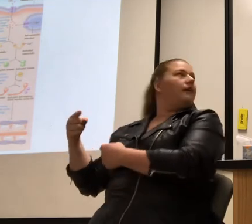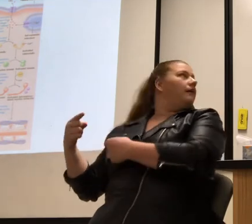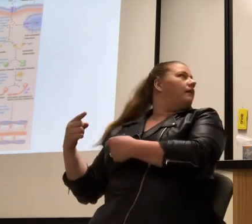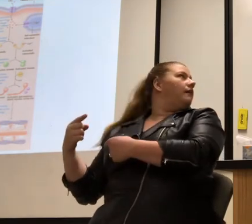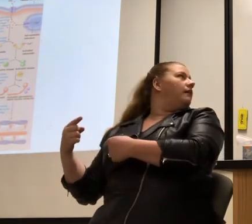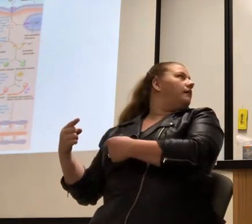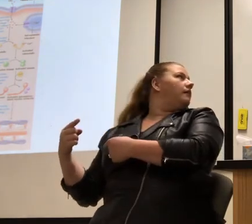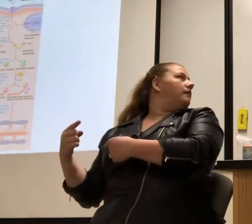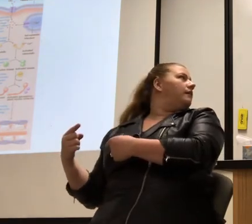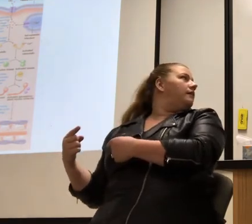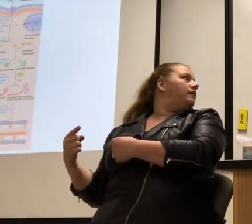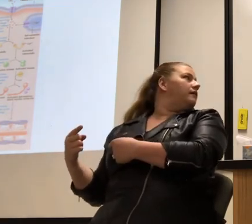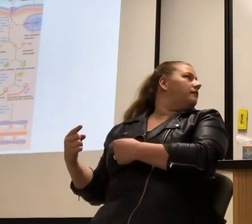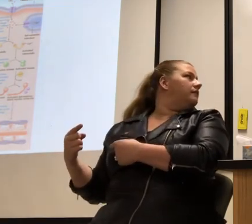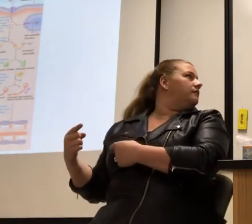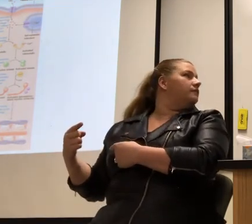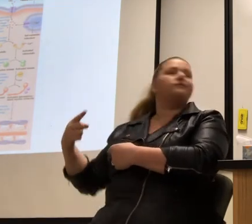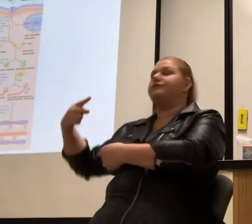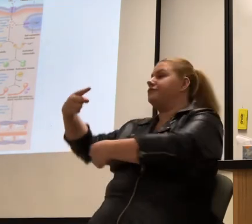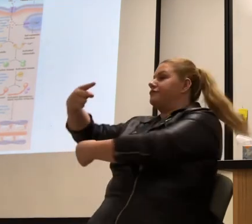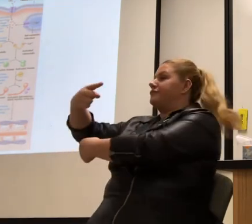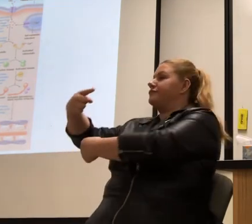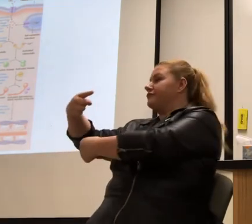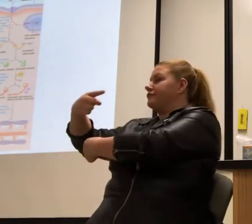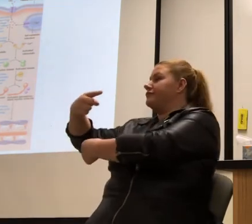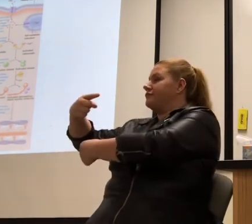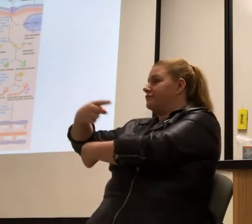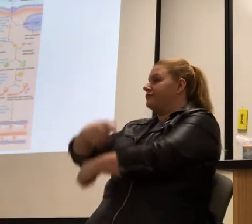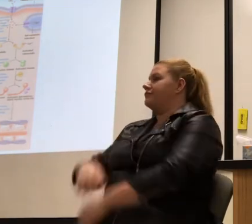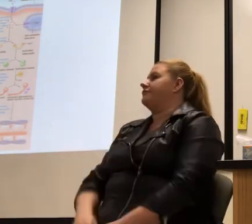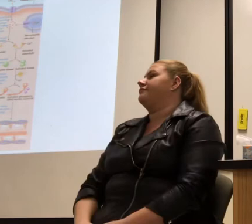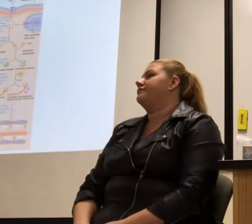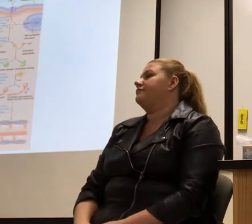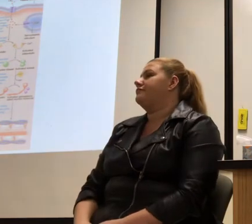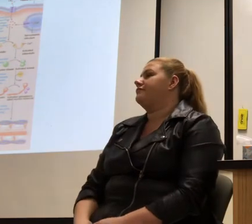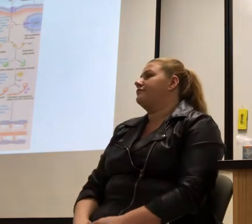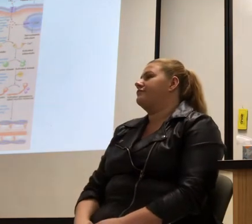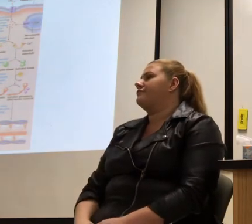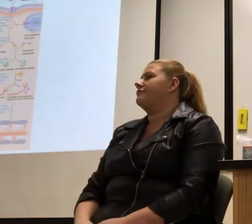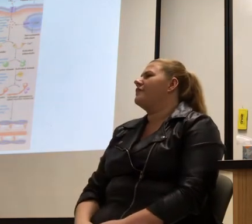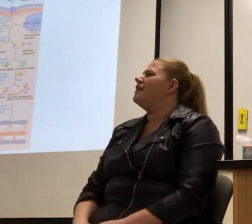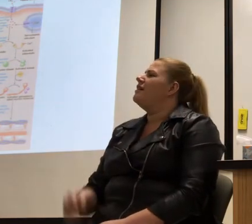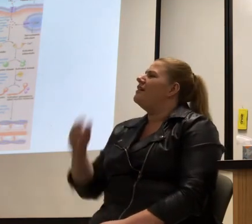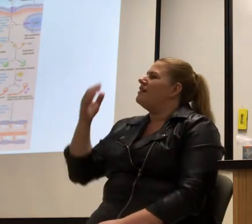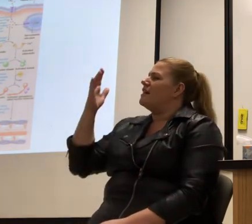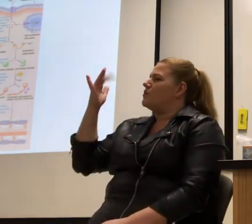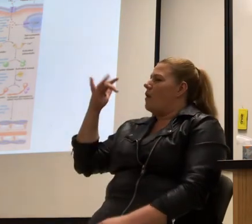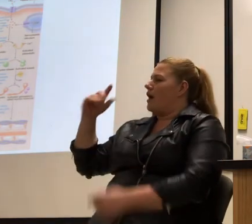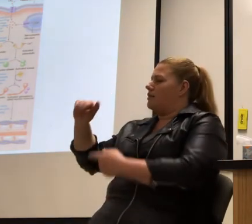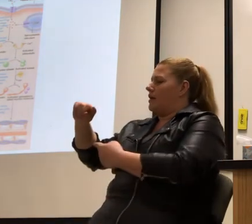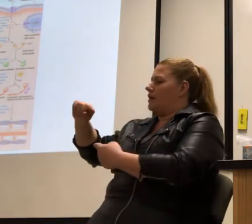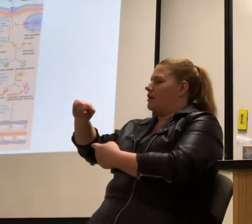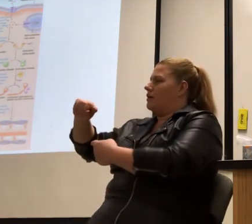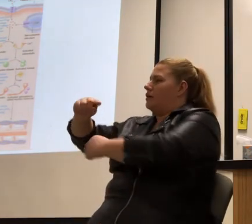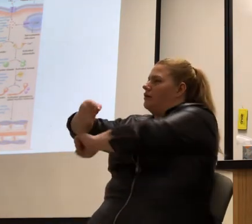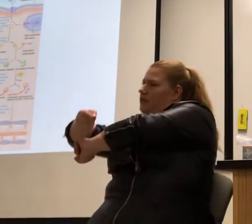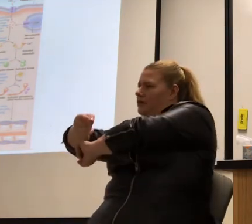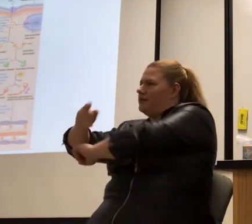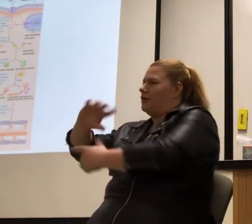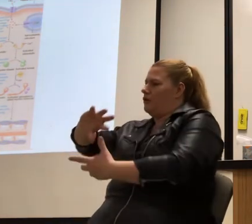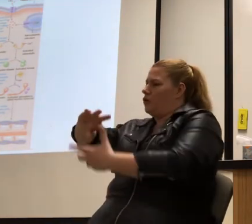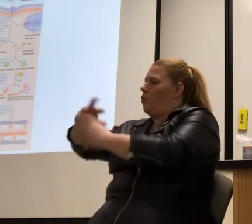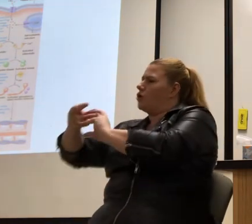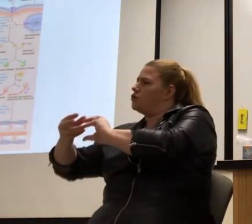you slide this way and slide that way. That's why you get that kind of spiral corkscrew